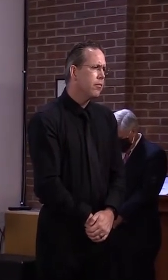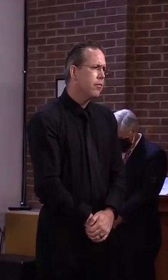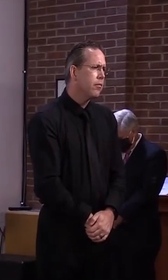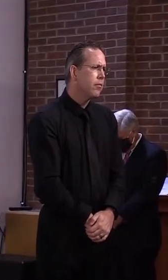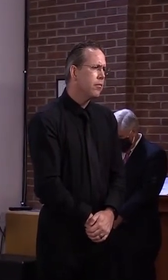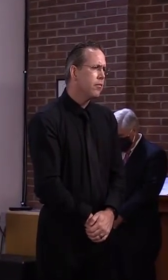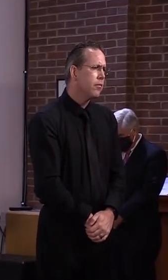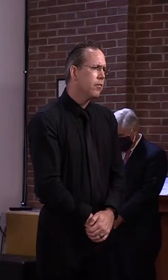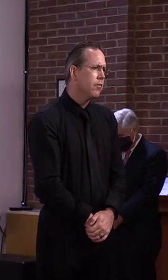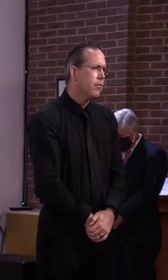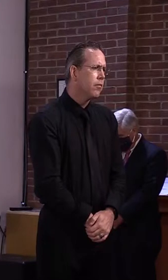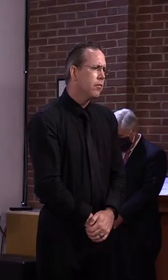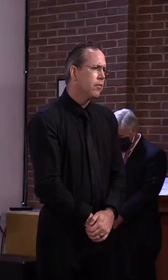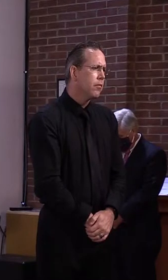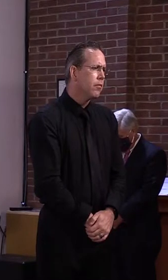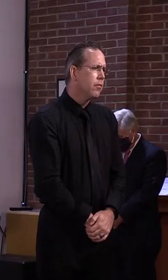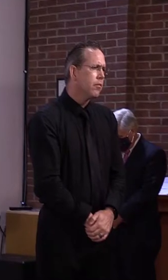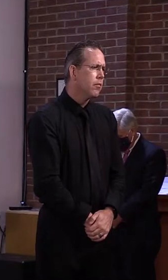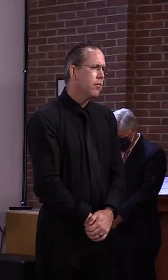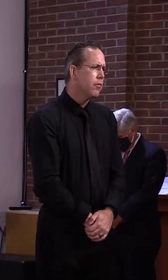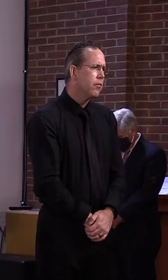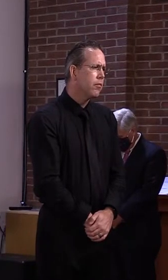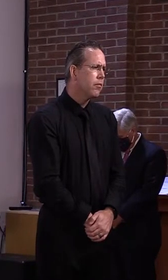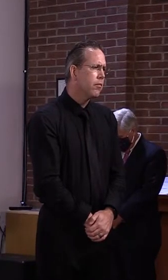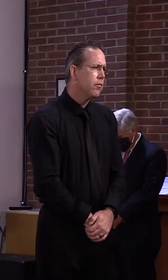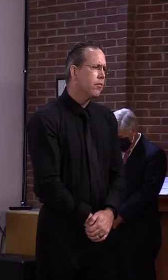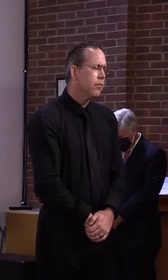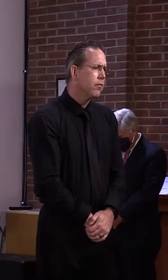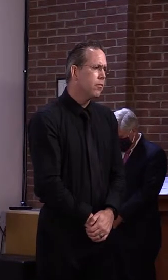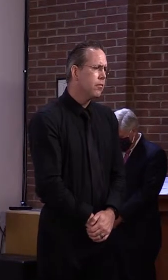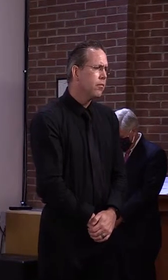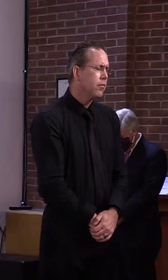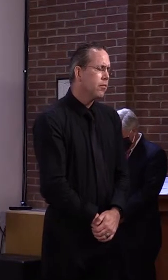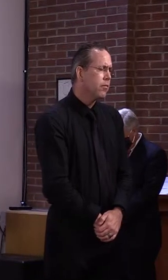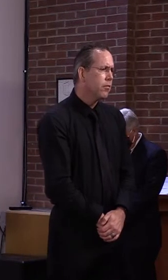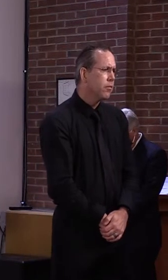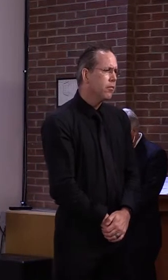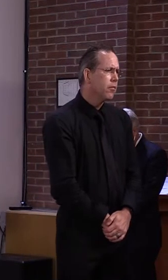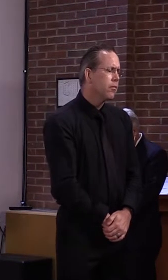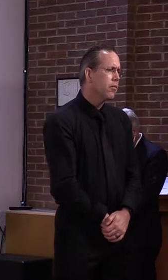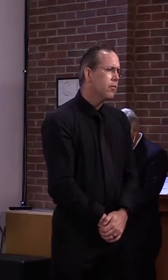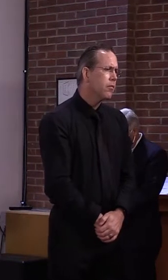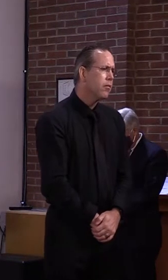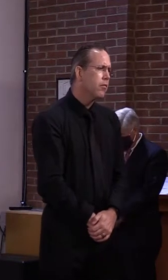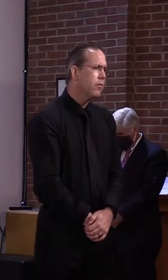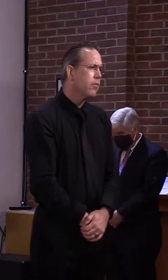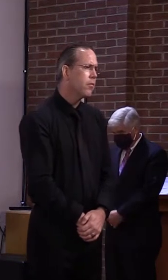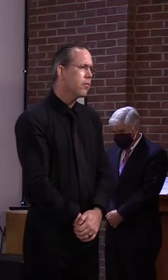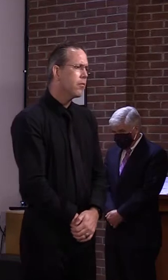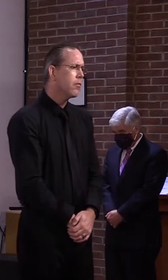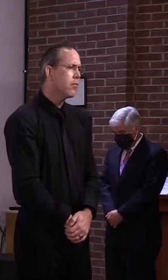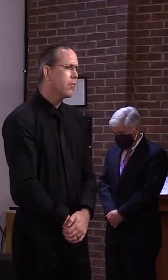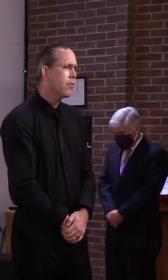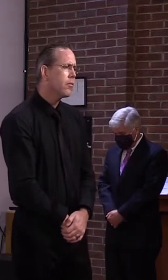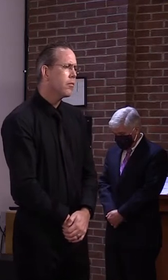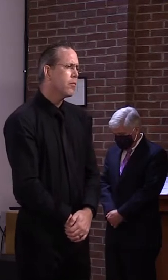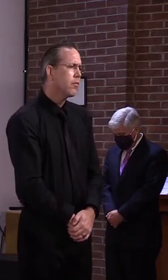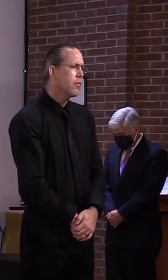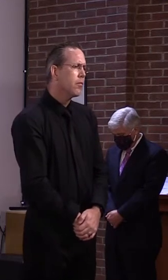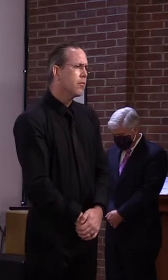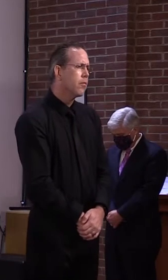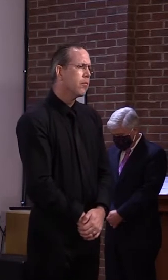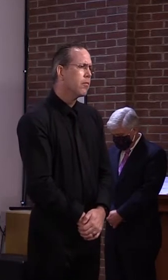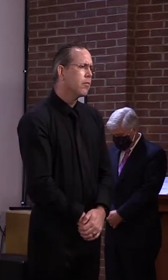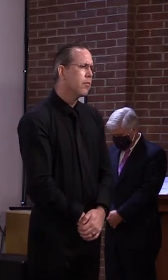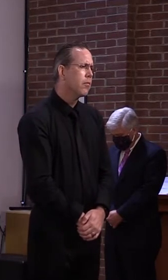just to attrition. And I was looking at this, the numbers that came out from